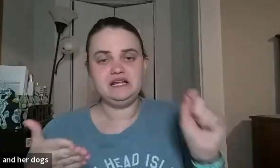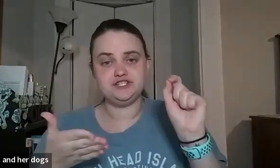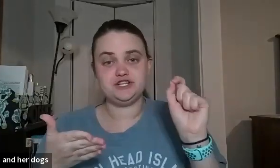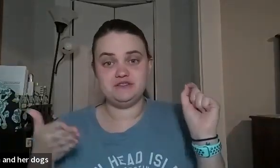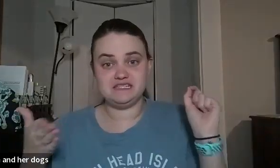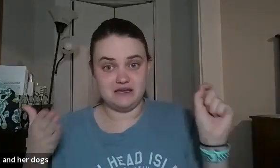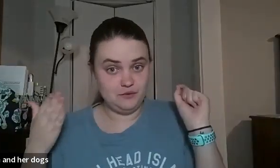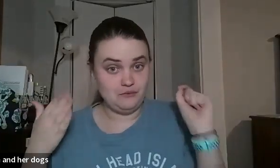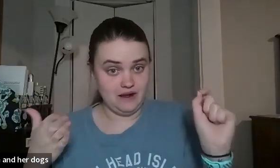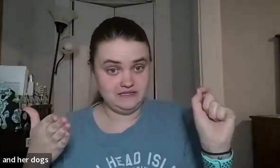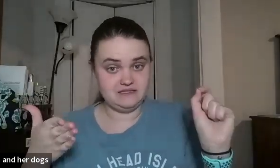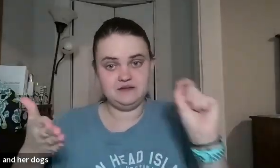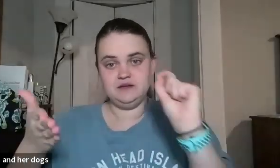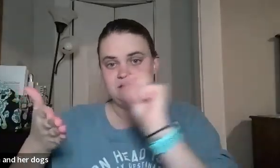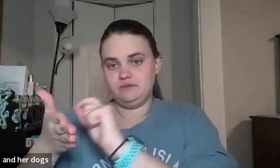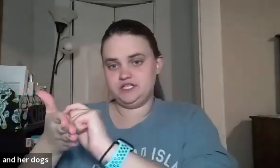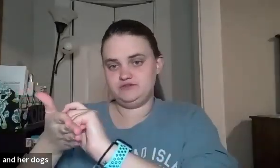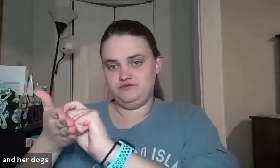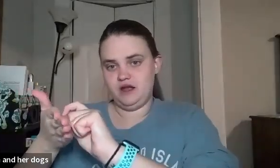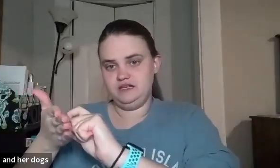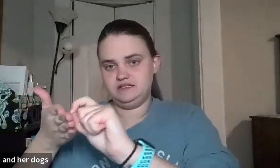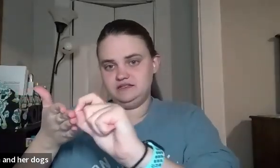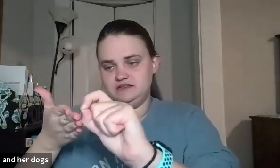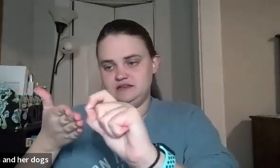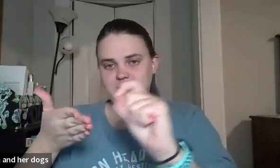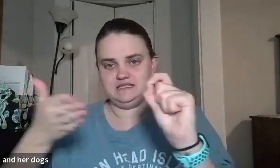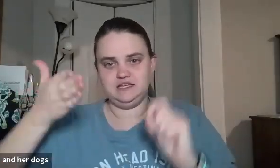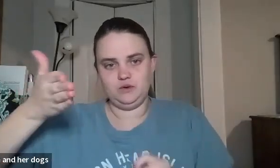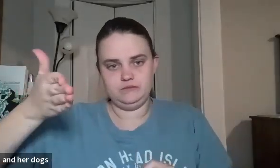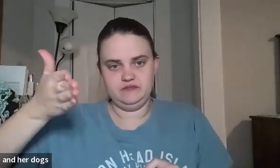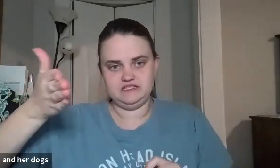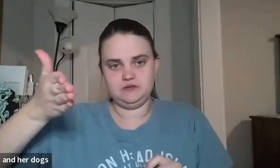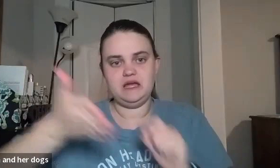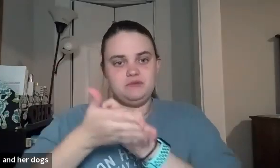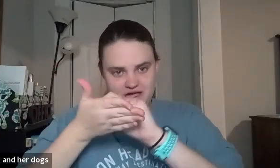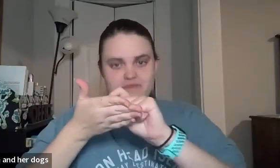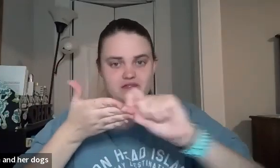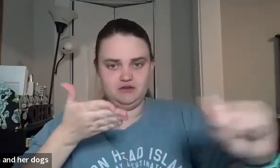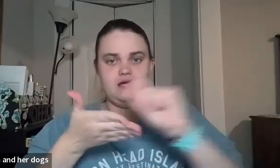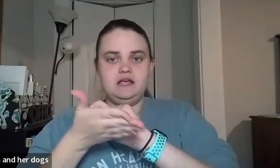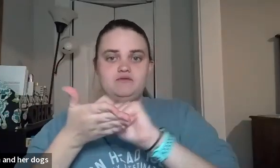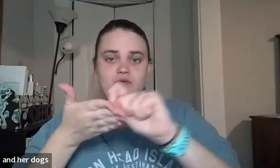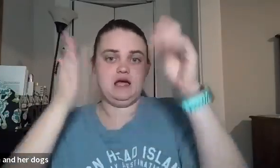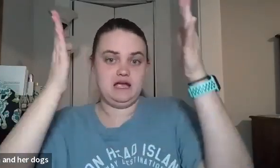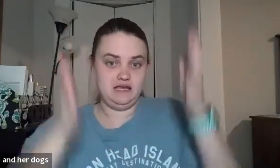Is you're going to do the sign for write, which is write. It's like this is your paper. Yep. And then you're writing